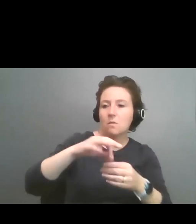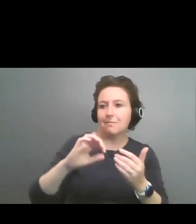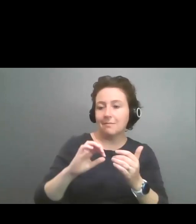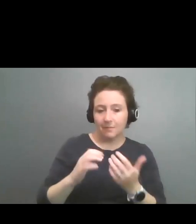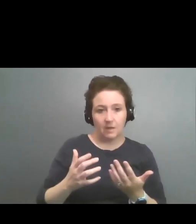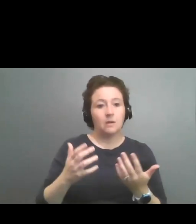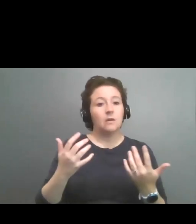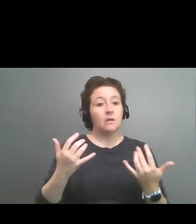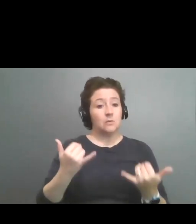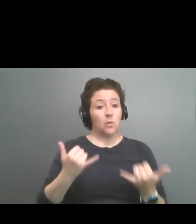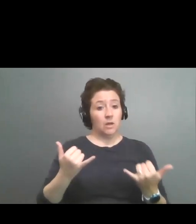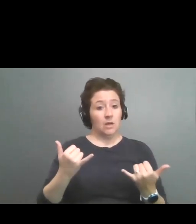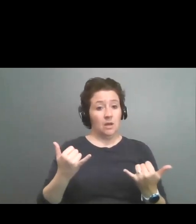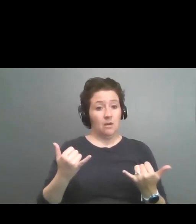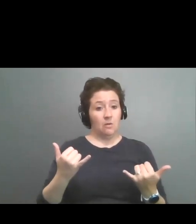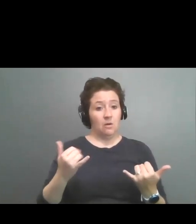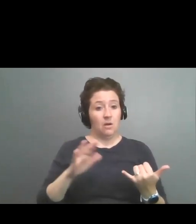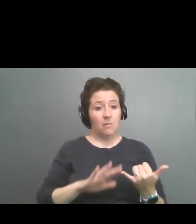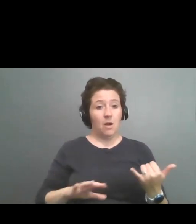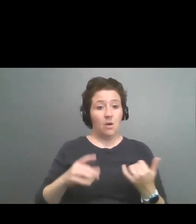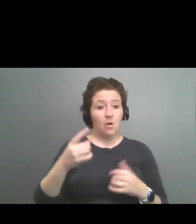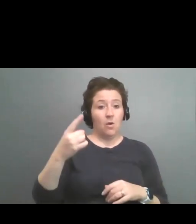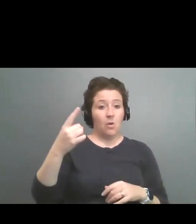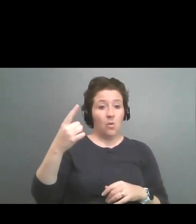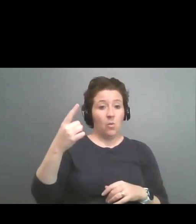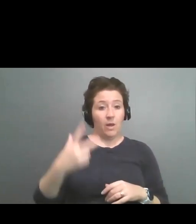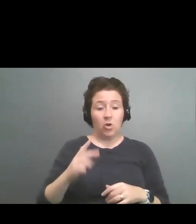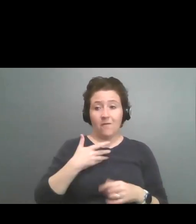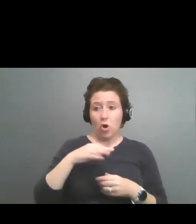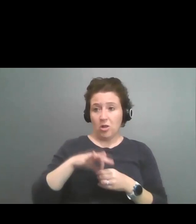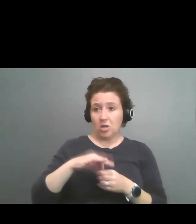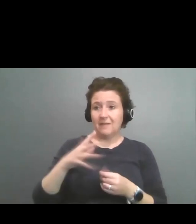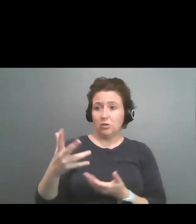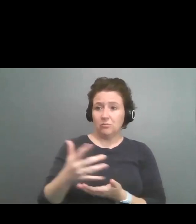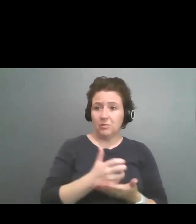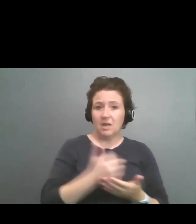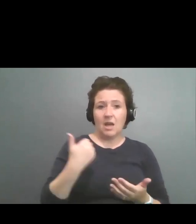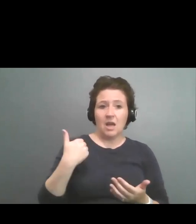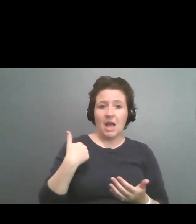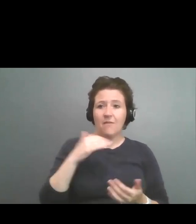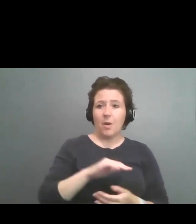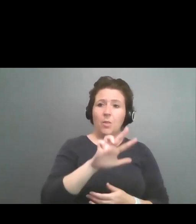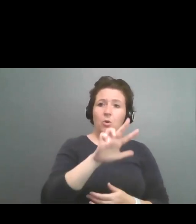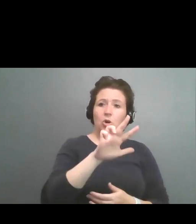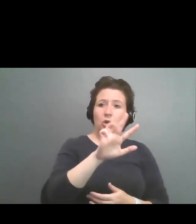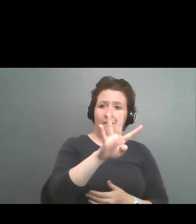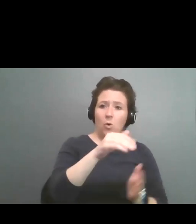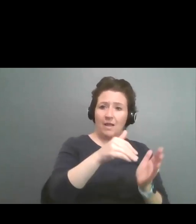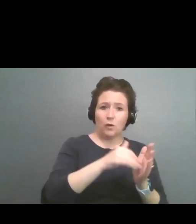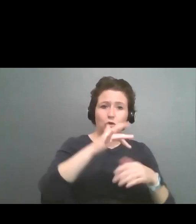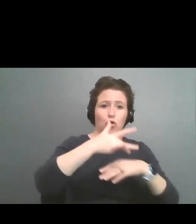so we're sitting right now with 1/3 of our election in Scott County. We have about 34,000 early requests that have already been